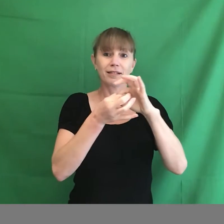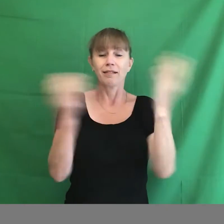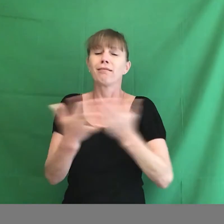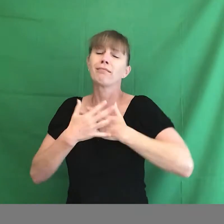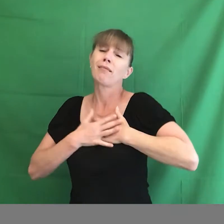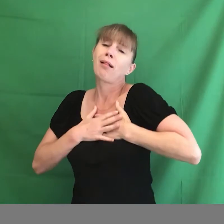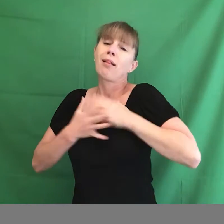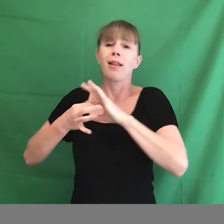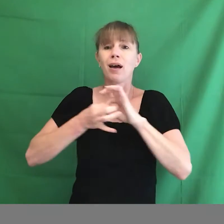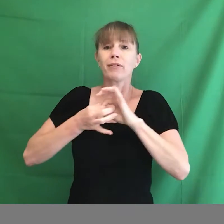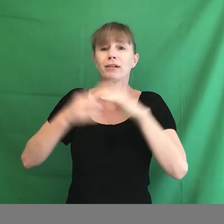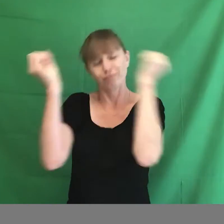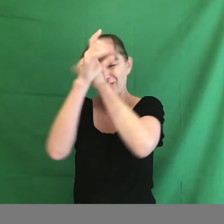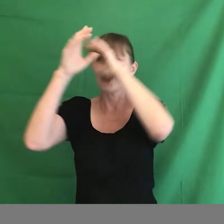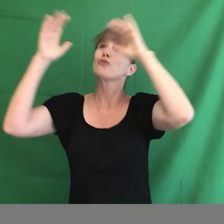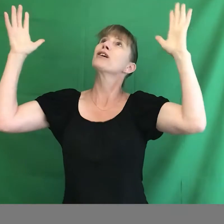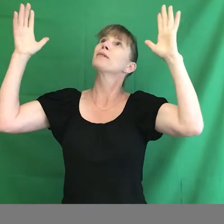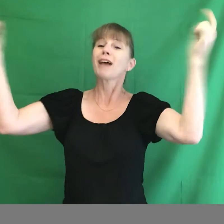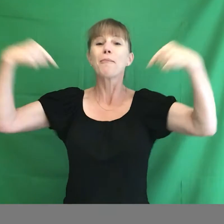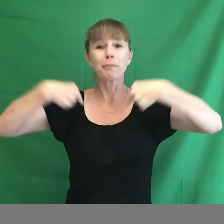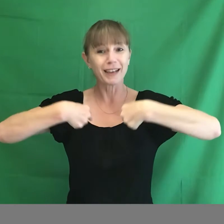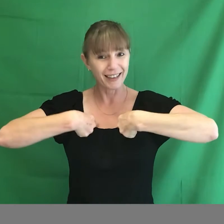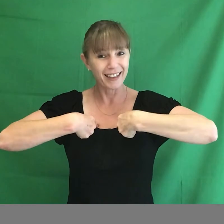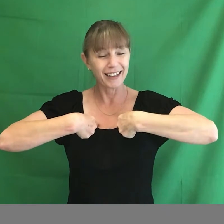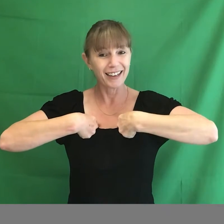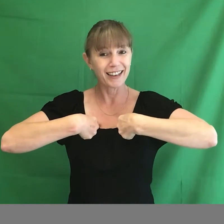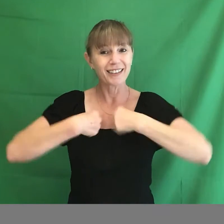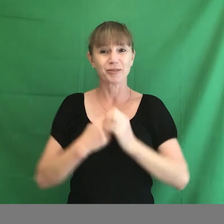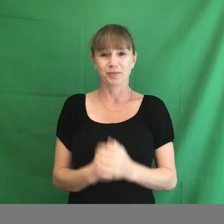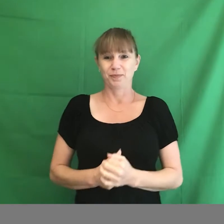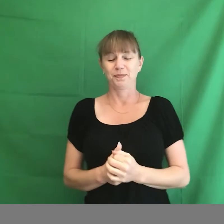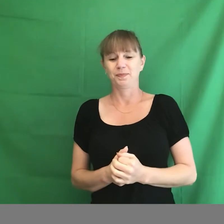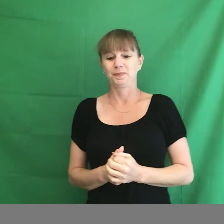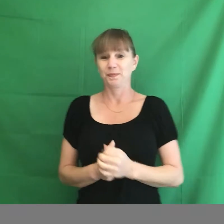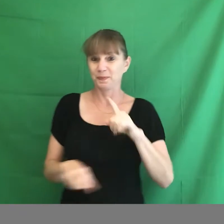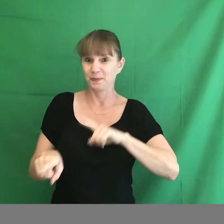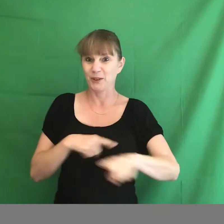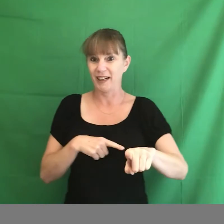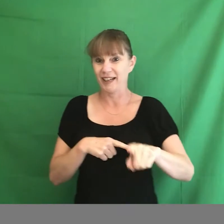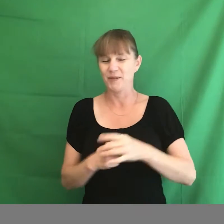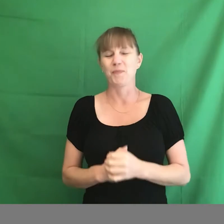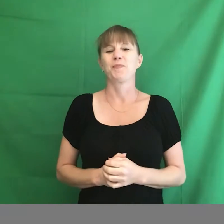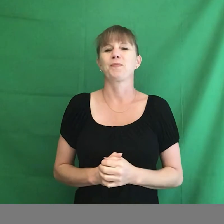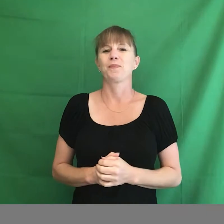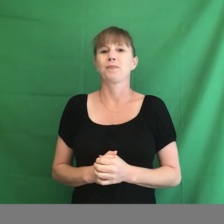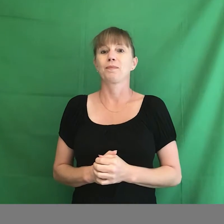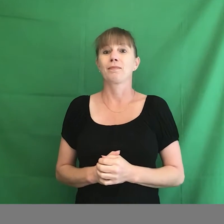the lovers, the dreamers and me. Let's try that,